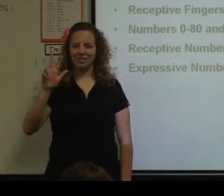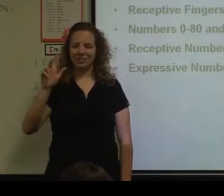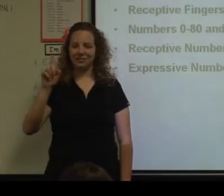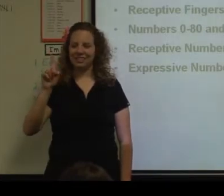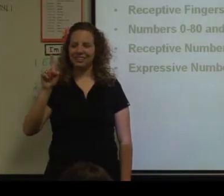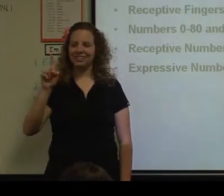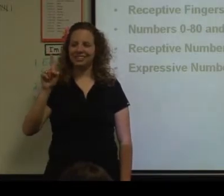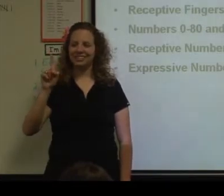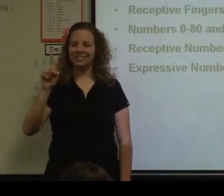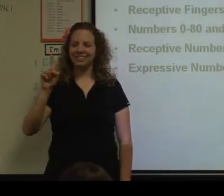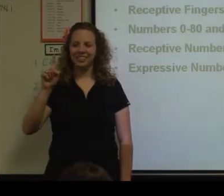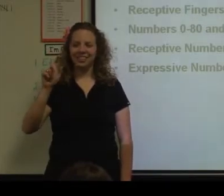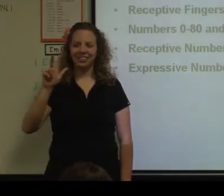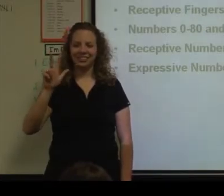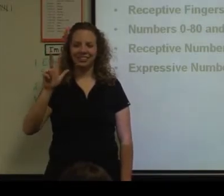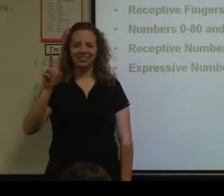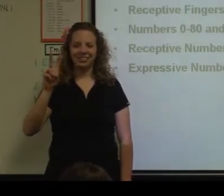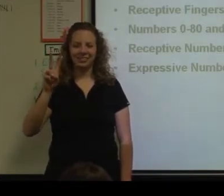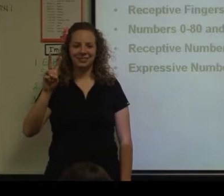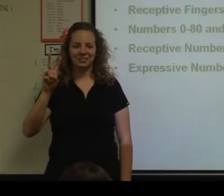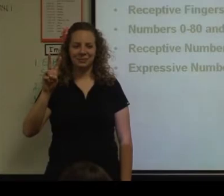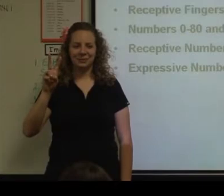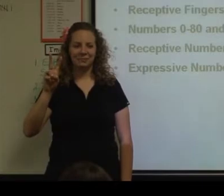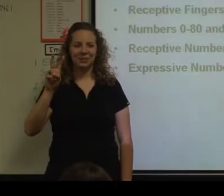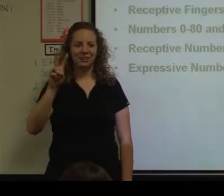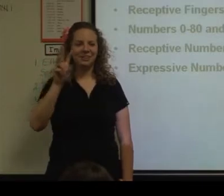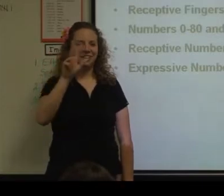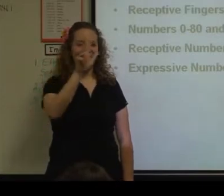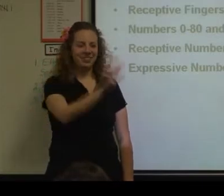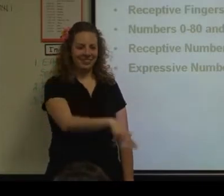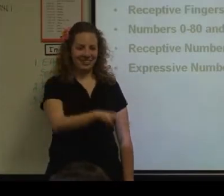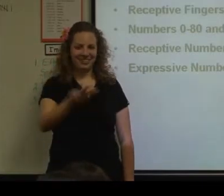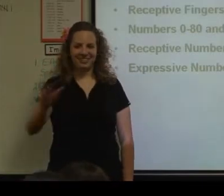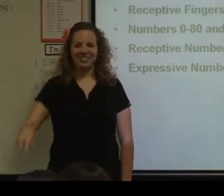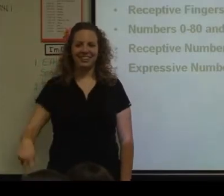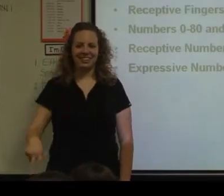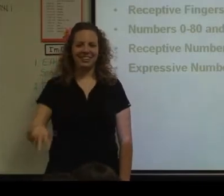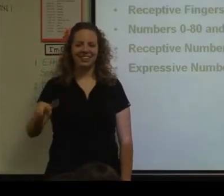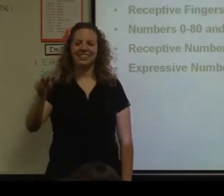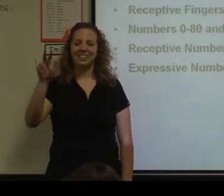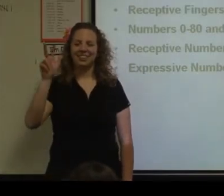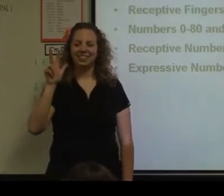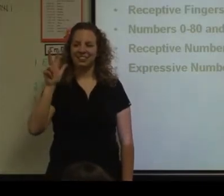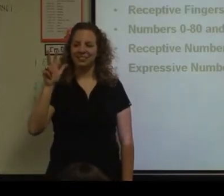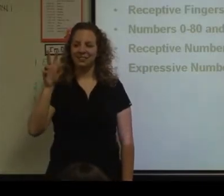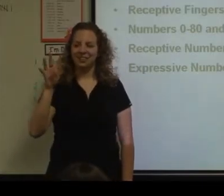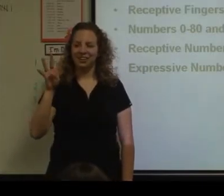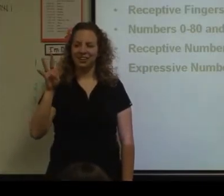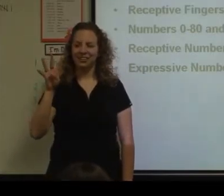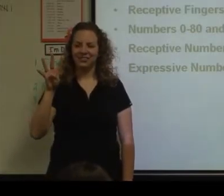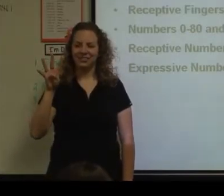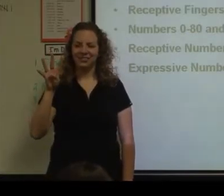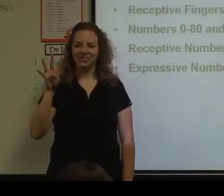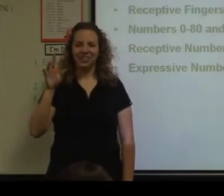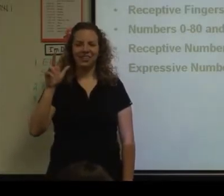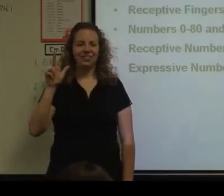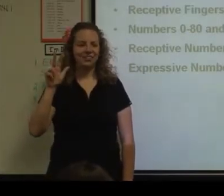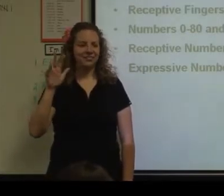30, 31, 32, double number, 33, good, 34,